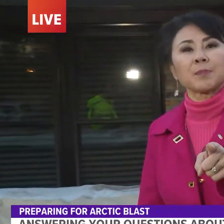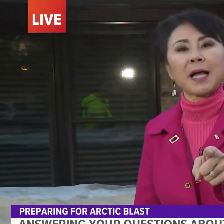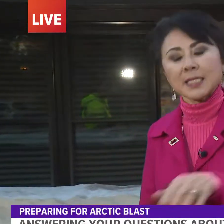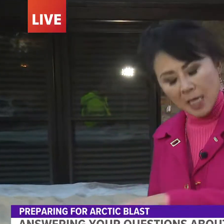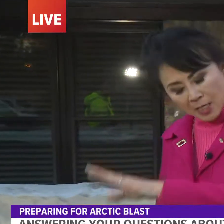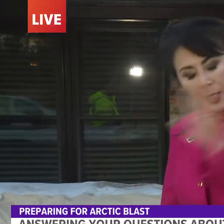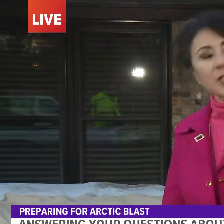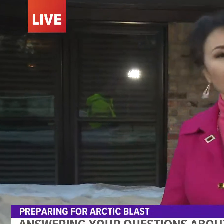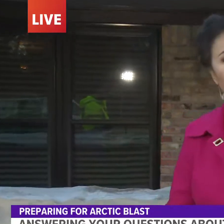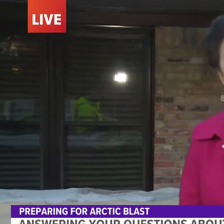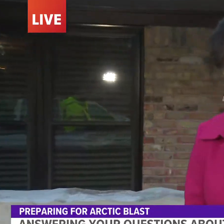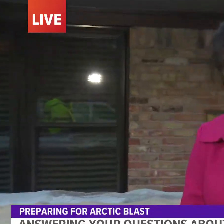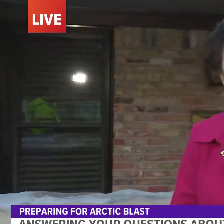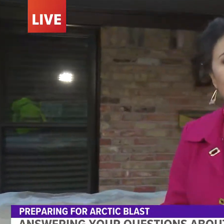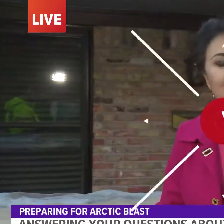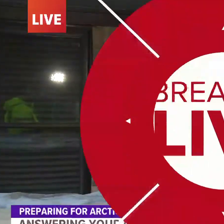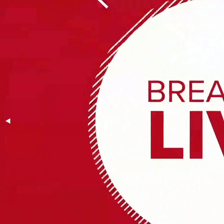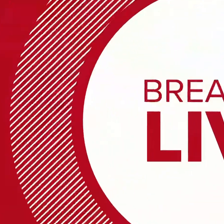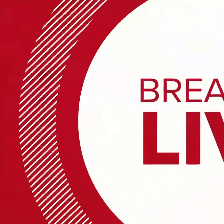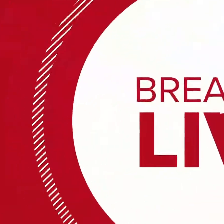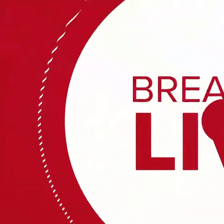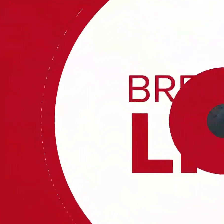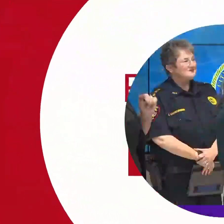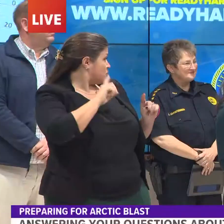the Arctic blast. So let's go to that.